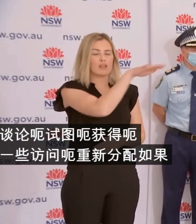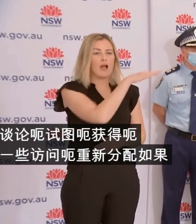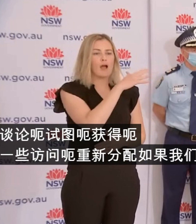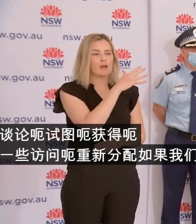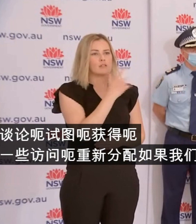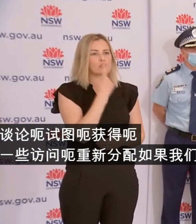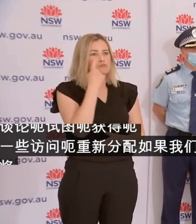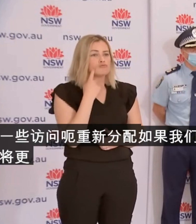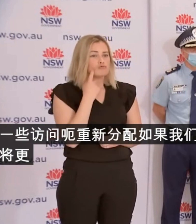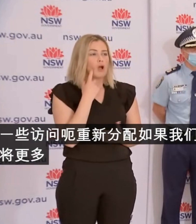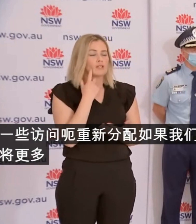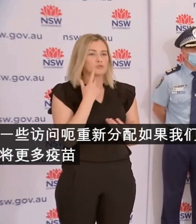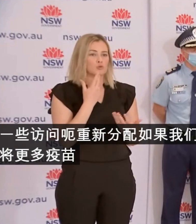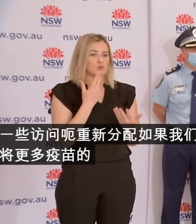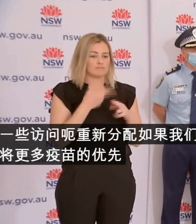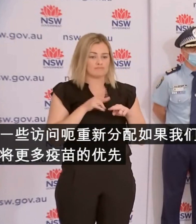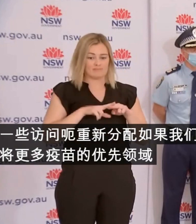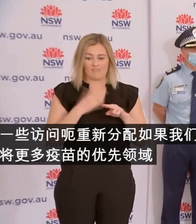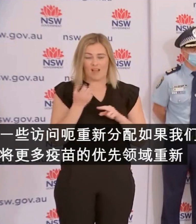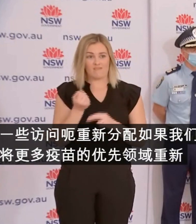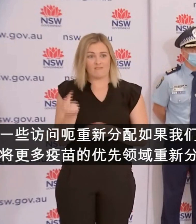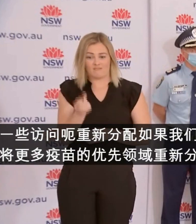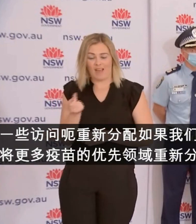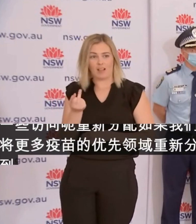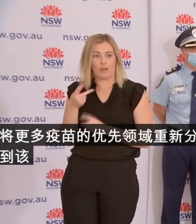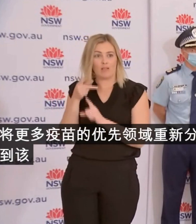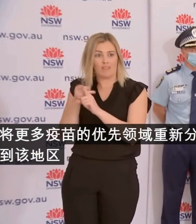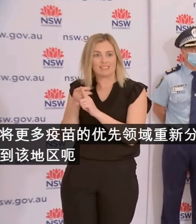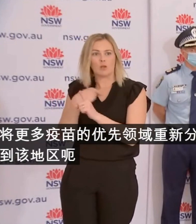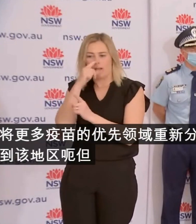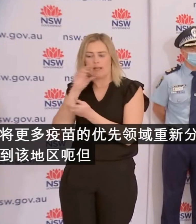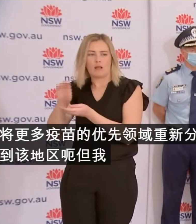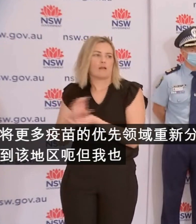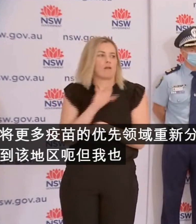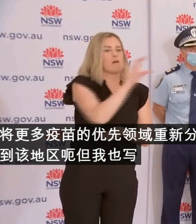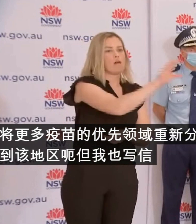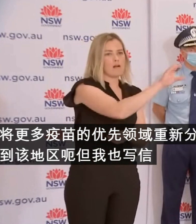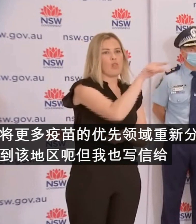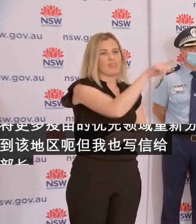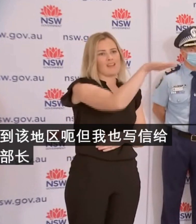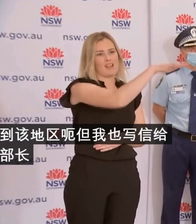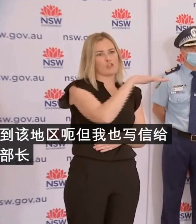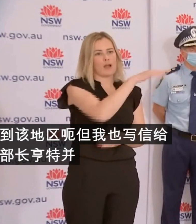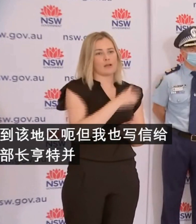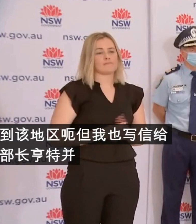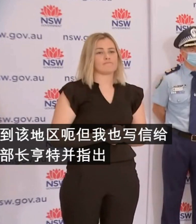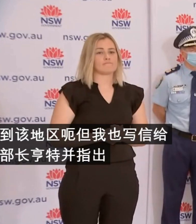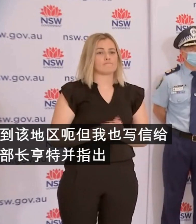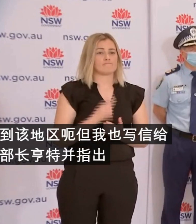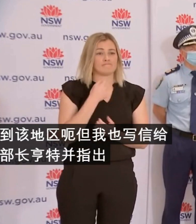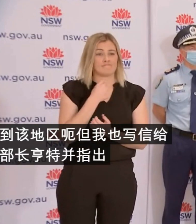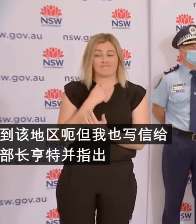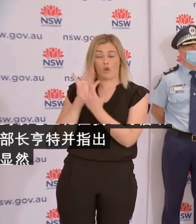and reallocate, if we can, to that priority area of more vaccines into that area. But I also wrote to Minister Hunt and pointed